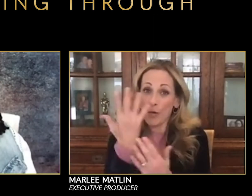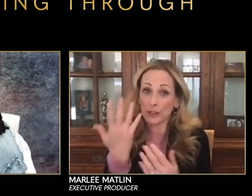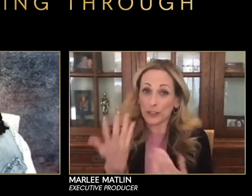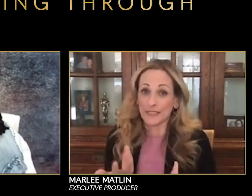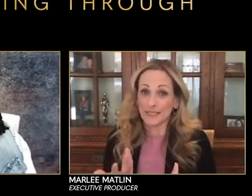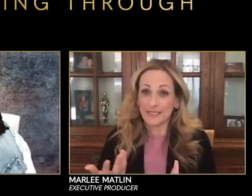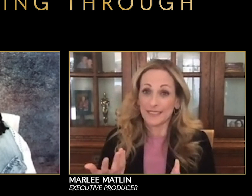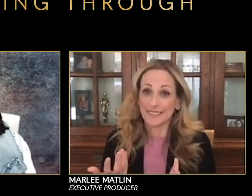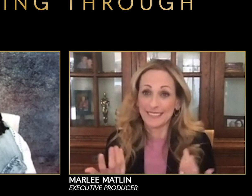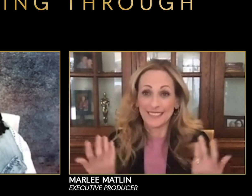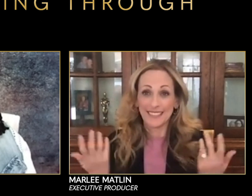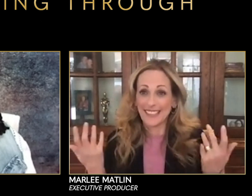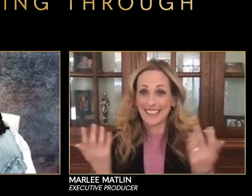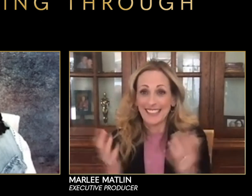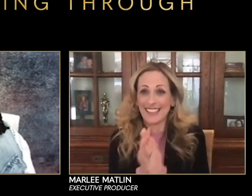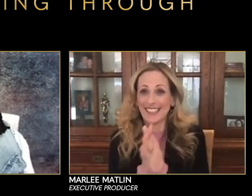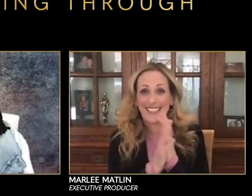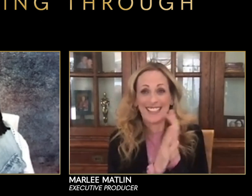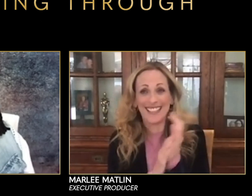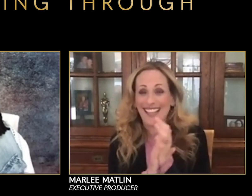Well, do we have 5 hours?